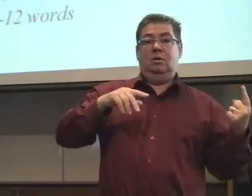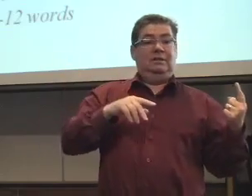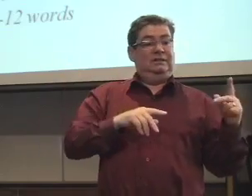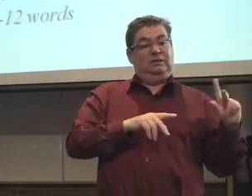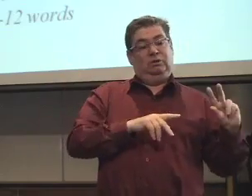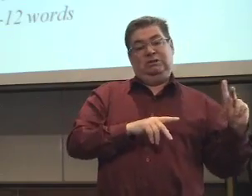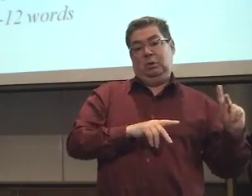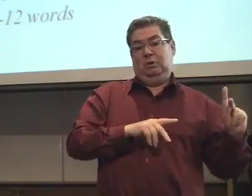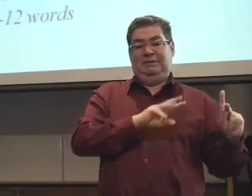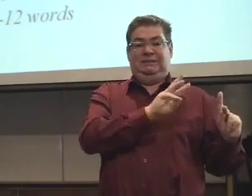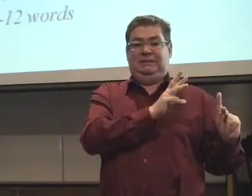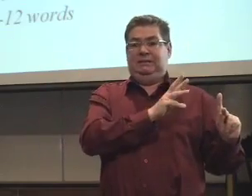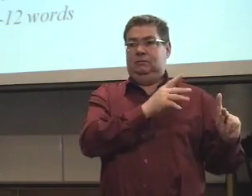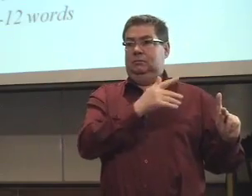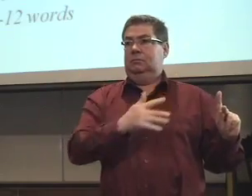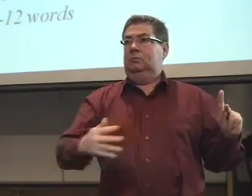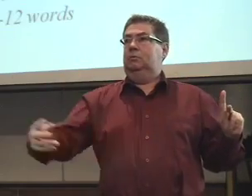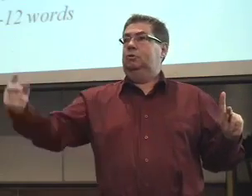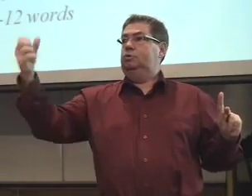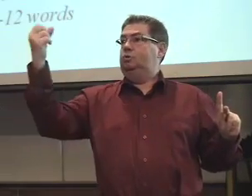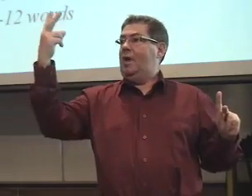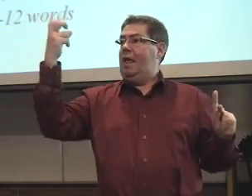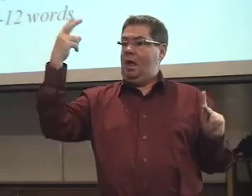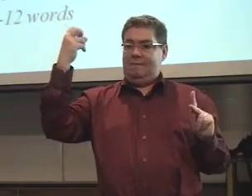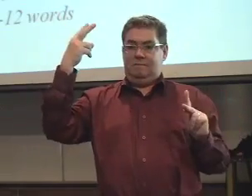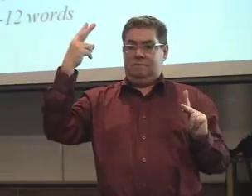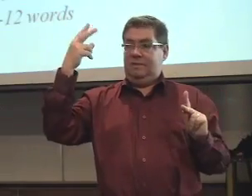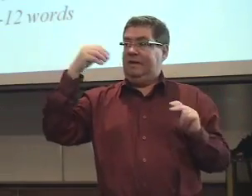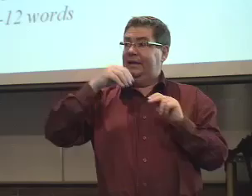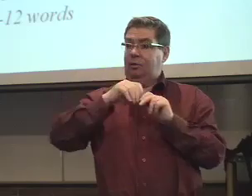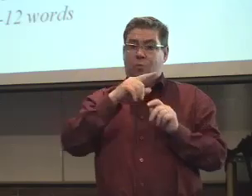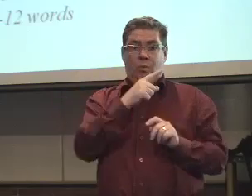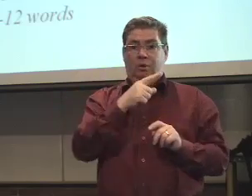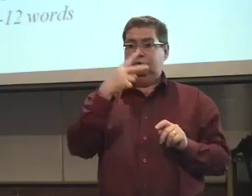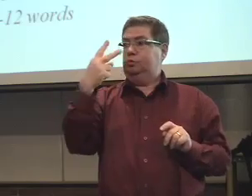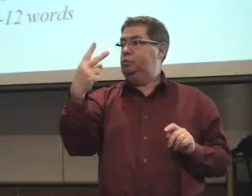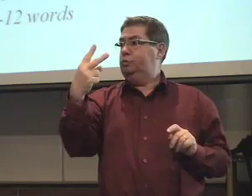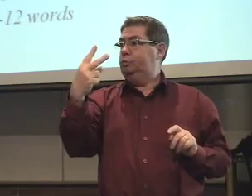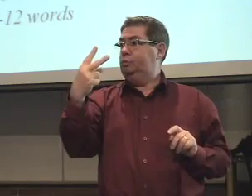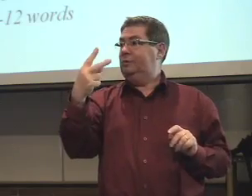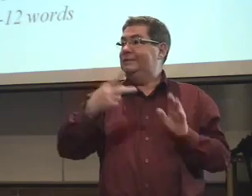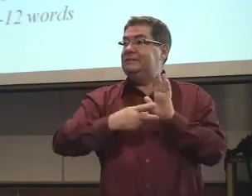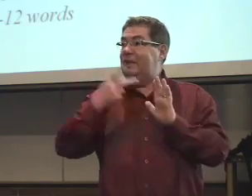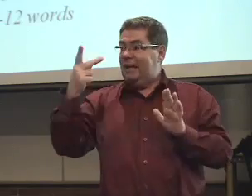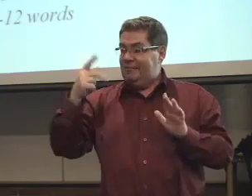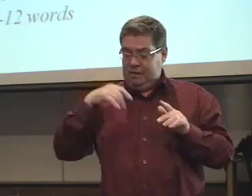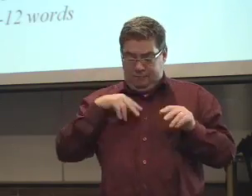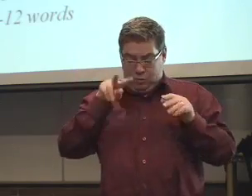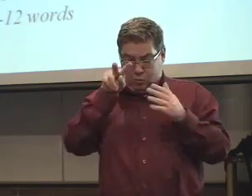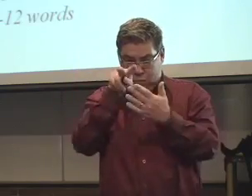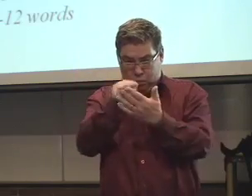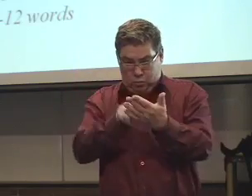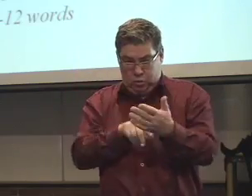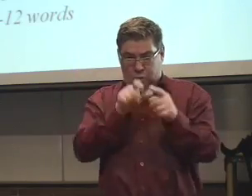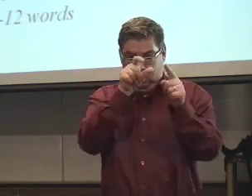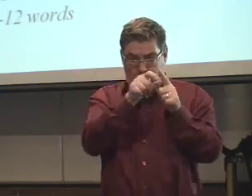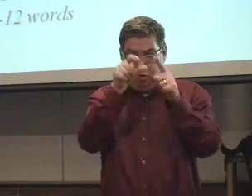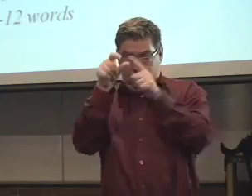words, now it's about 12 words. So it's doubled already. And if kids are trying to read by word by word by